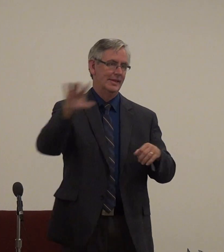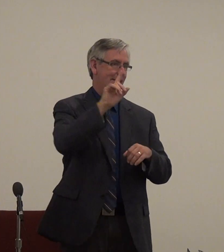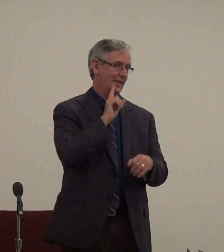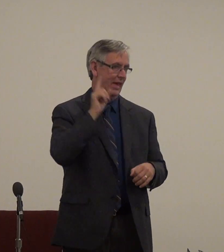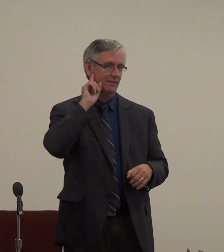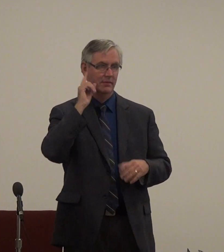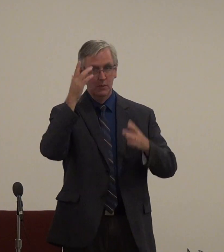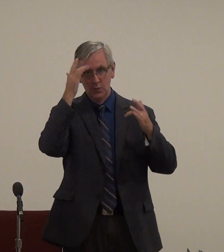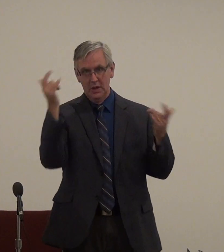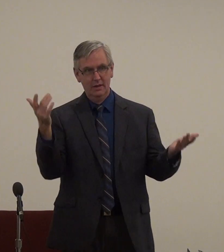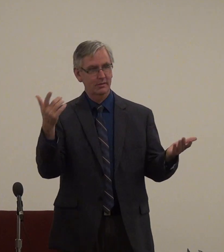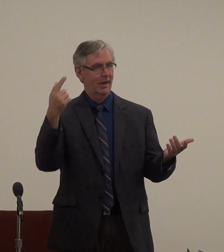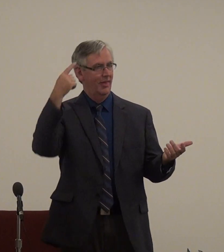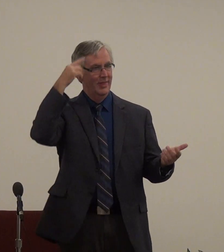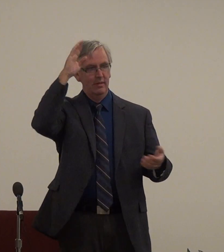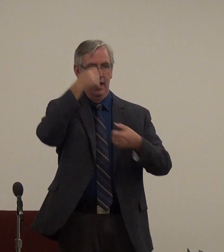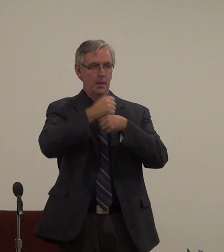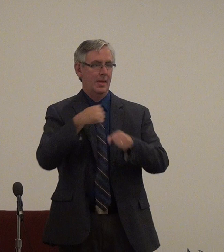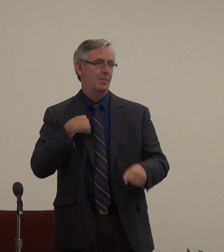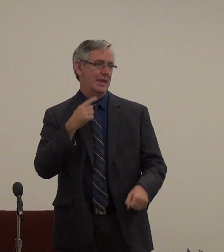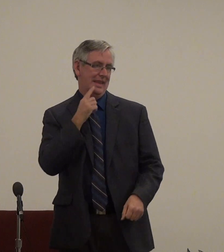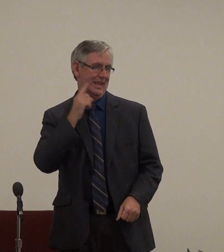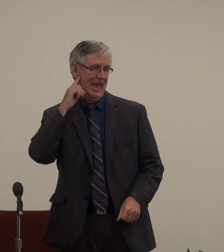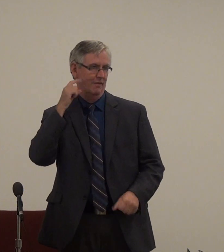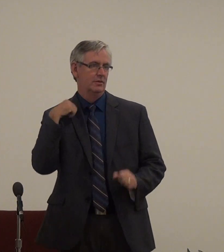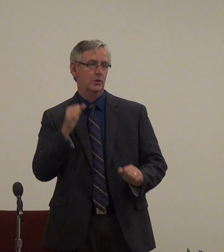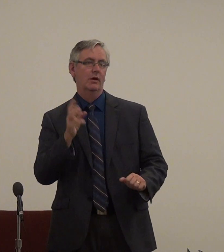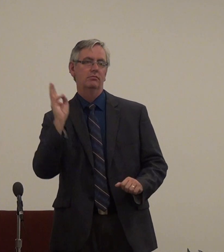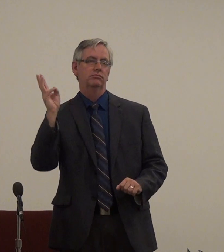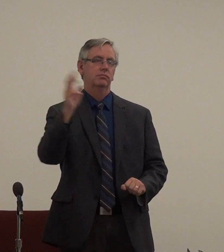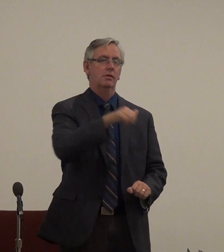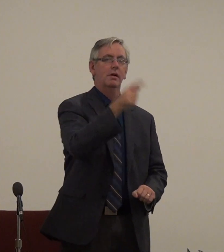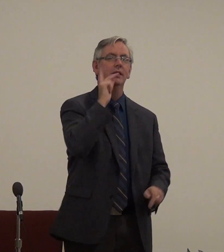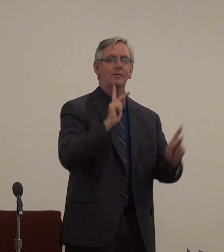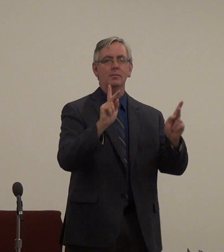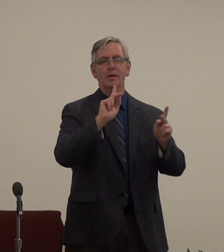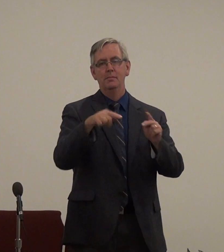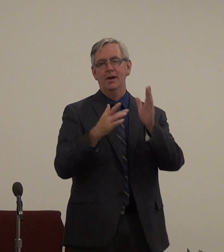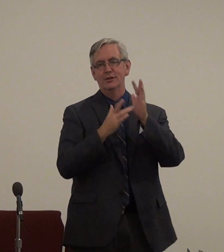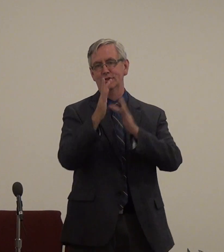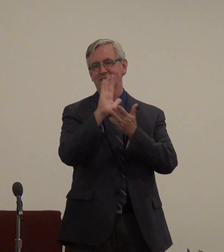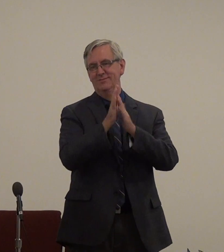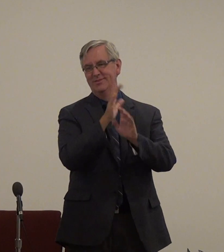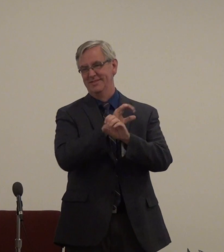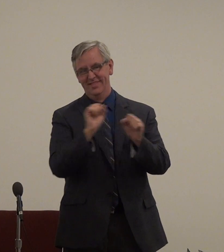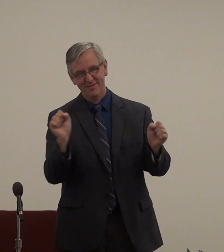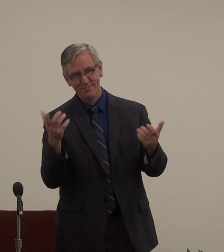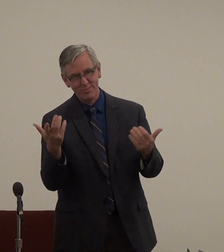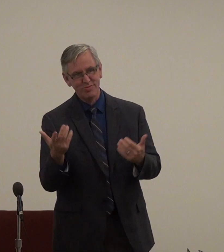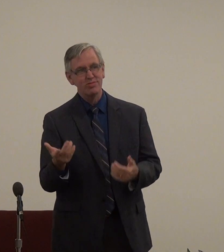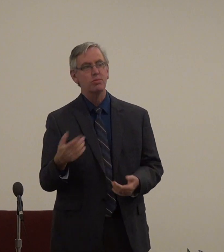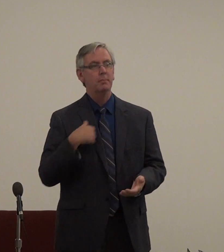don't have any other family members who are deaf. We just believe that God made us deaf so that we can reach other deaf people with the